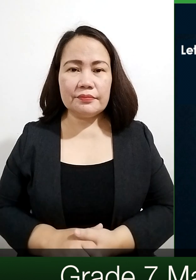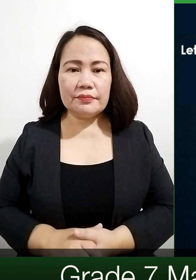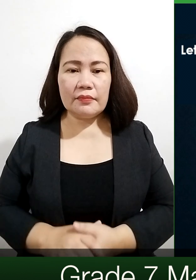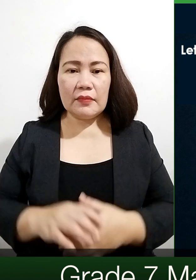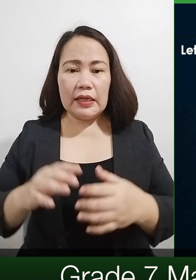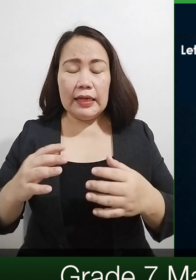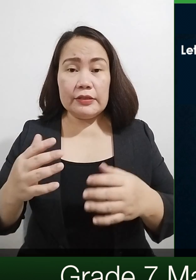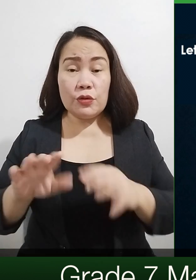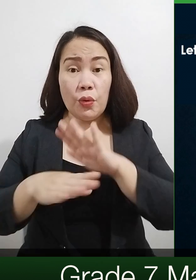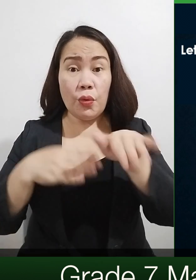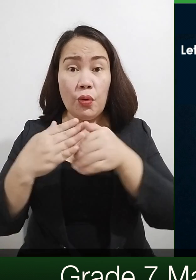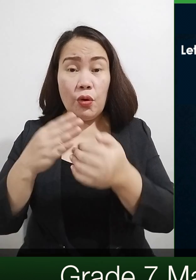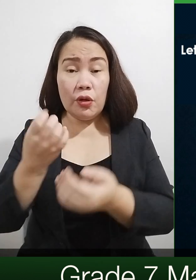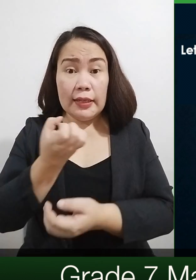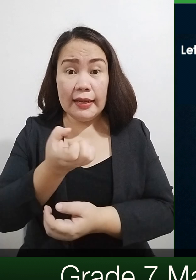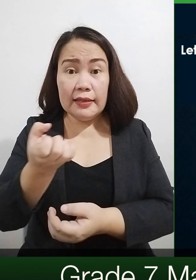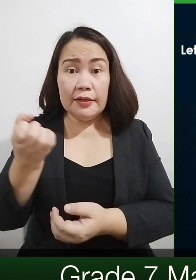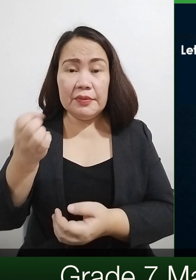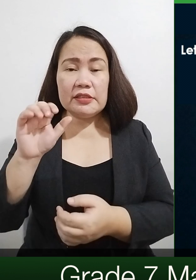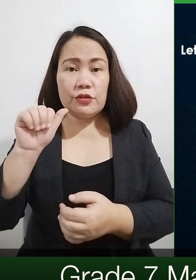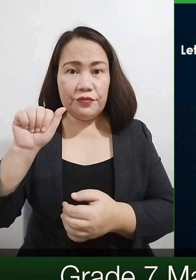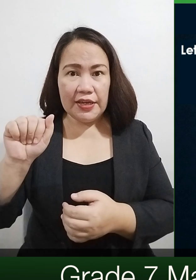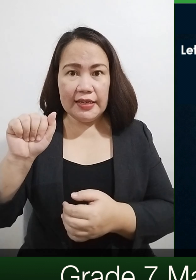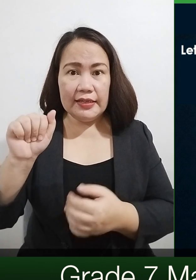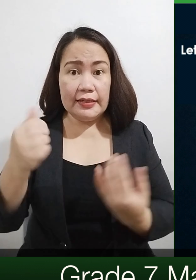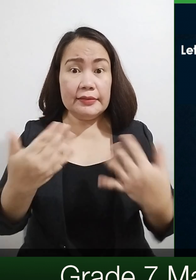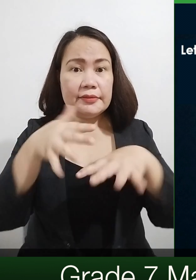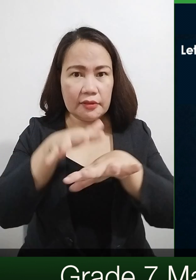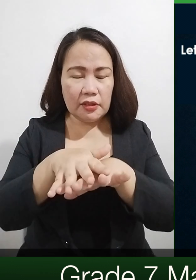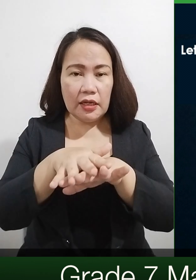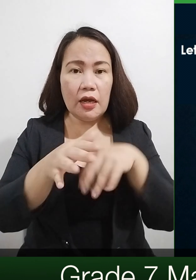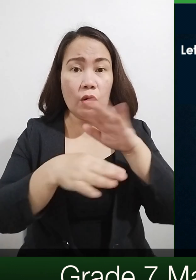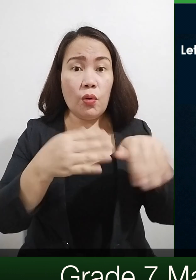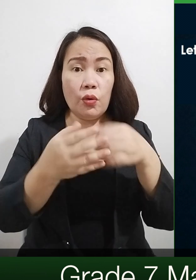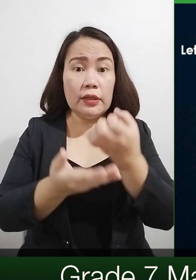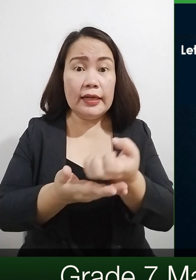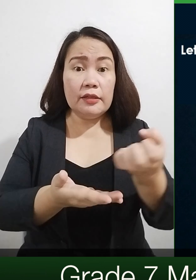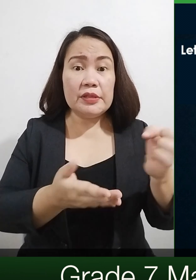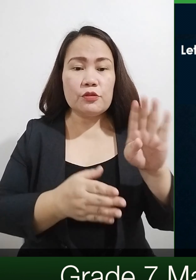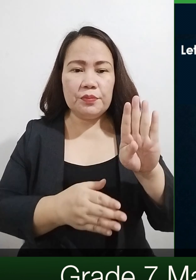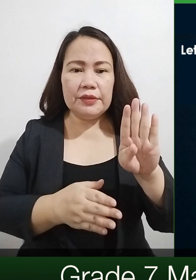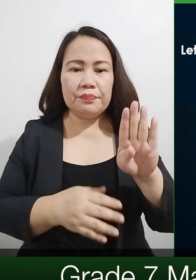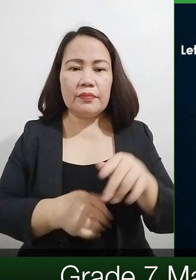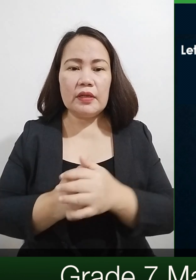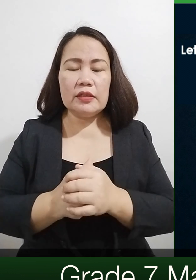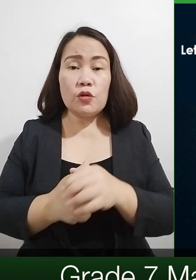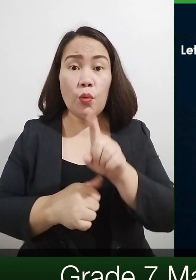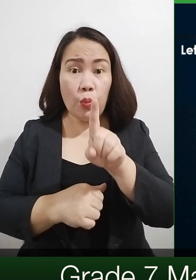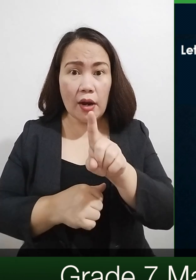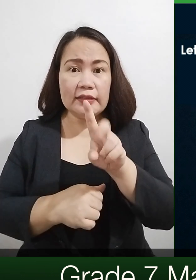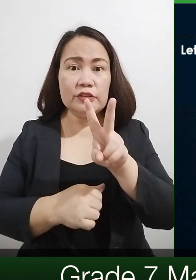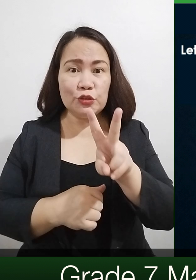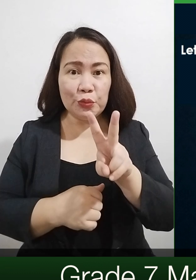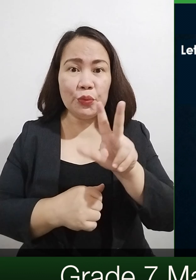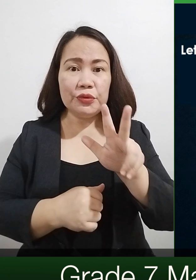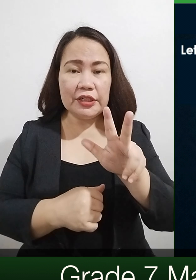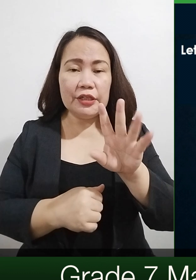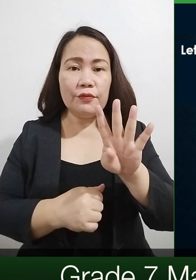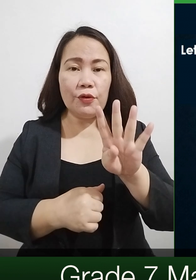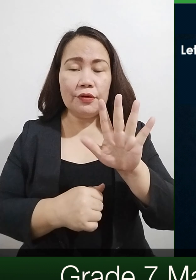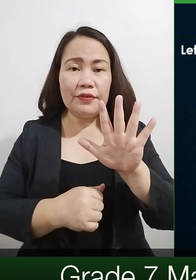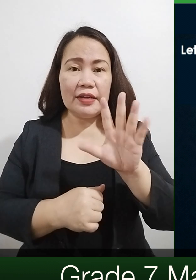ng elements nito, so we will have 1, 2, 3, 4, 5,